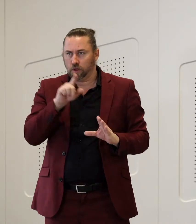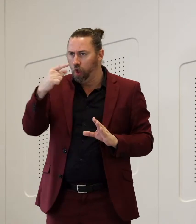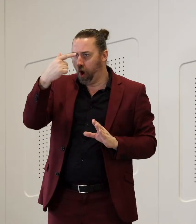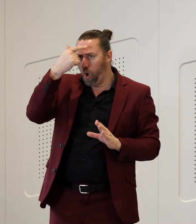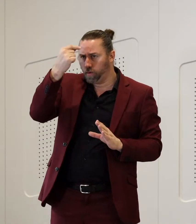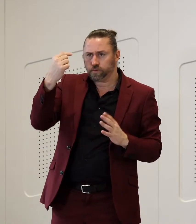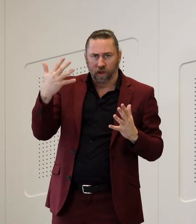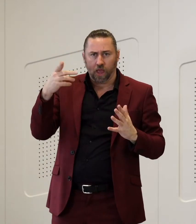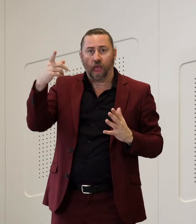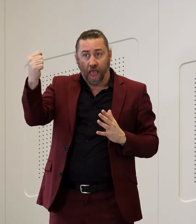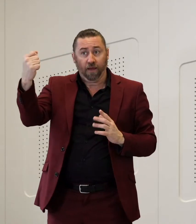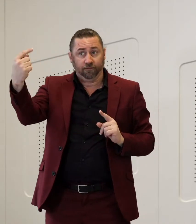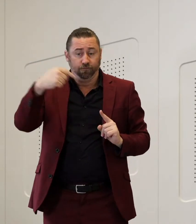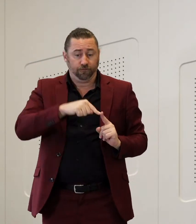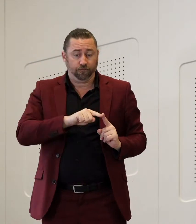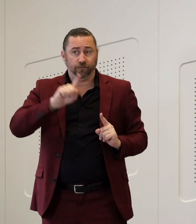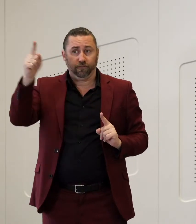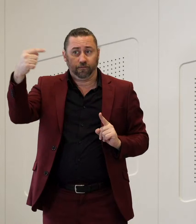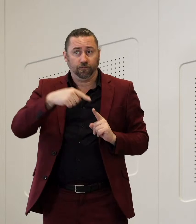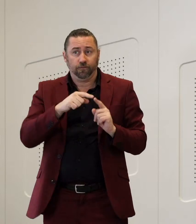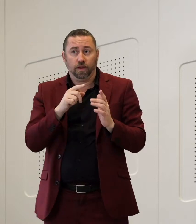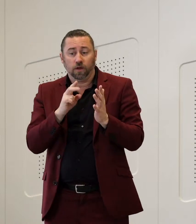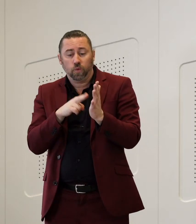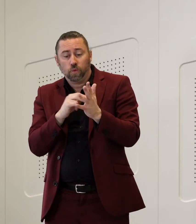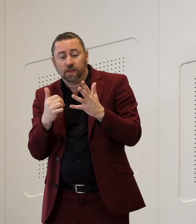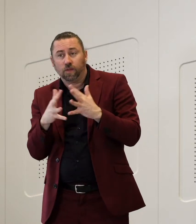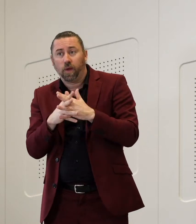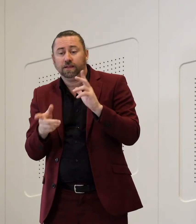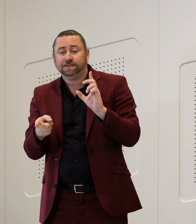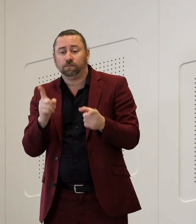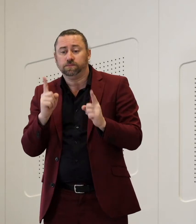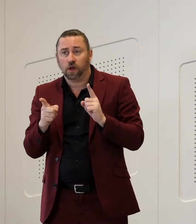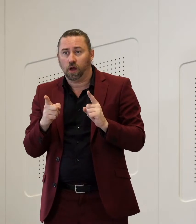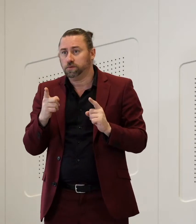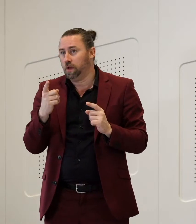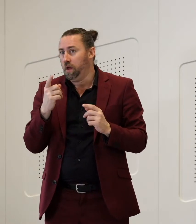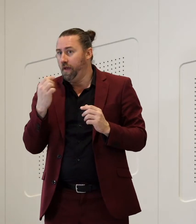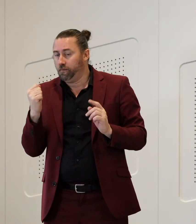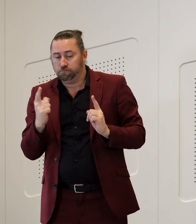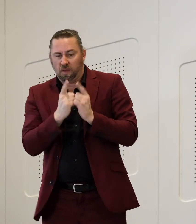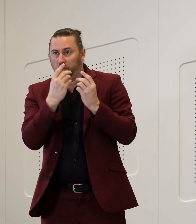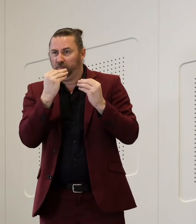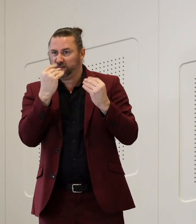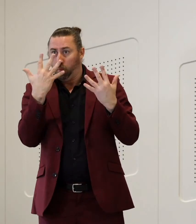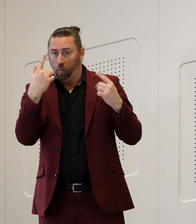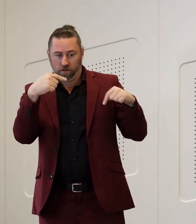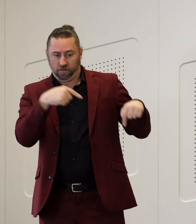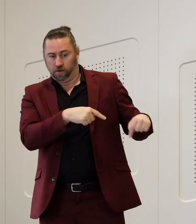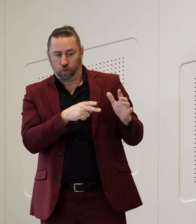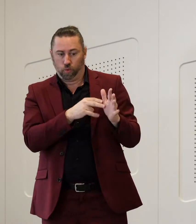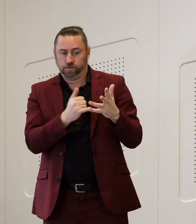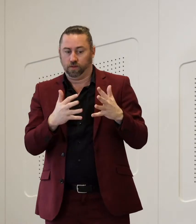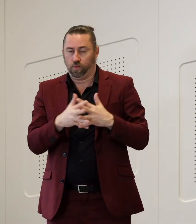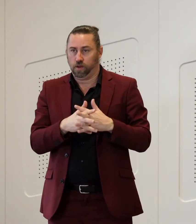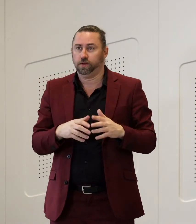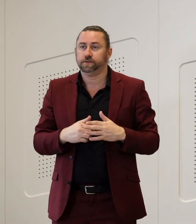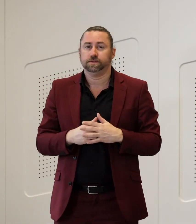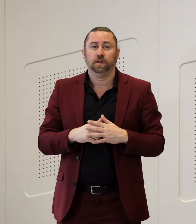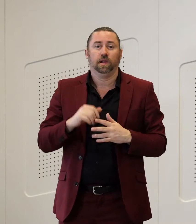she does travel down into New South Wales, how and where she might have acquired the infection. We did